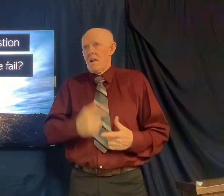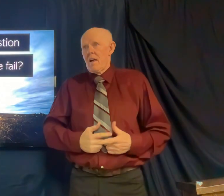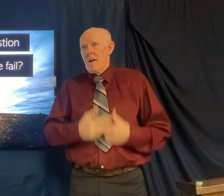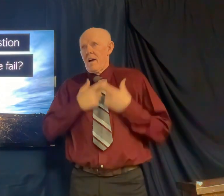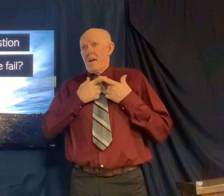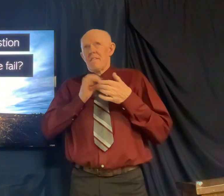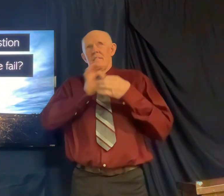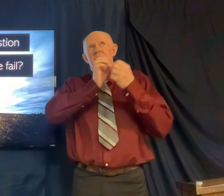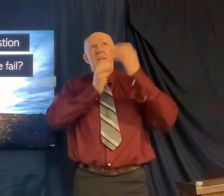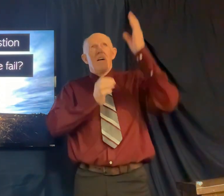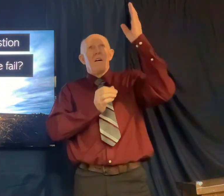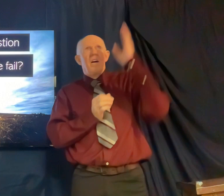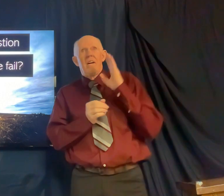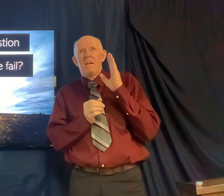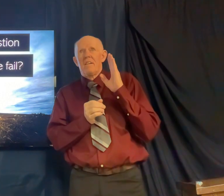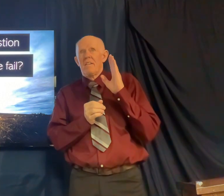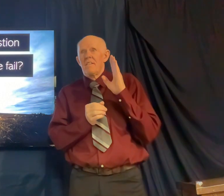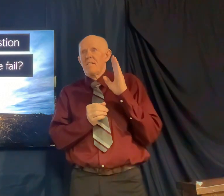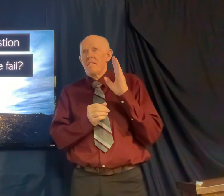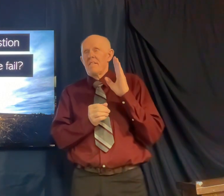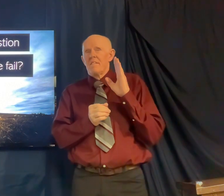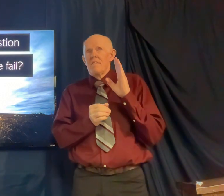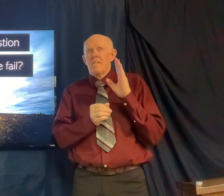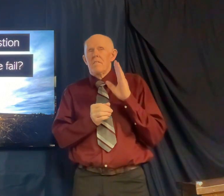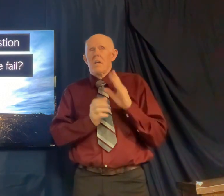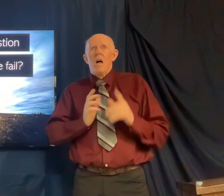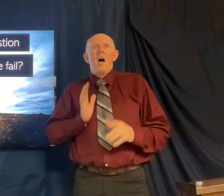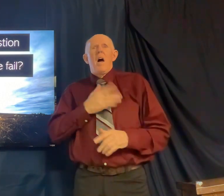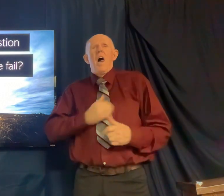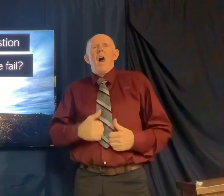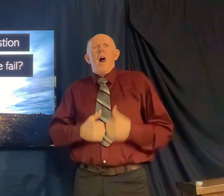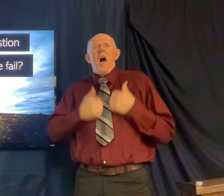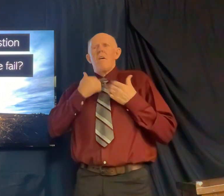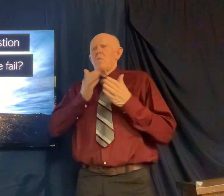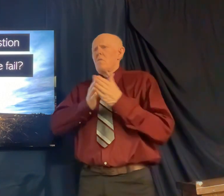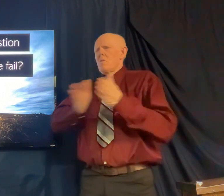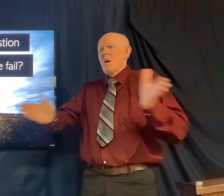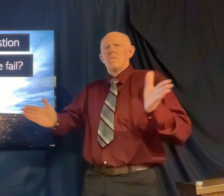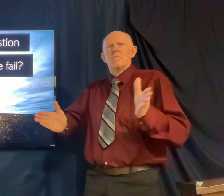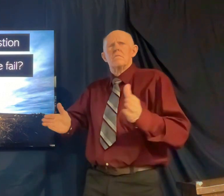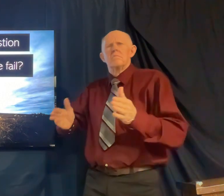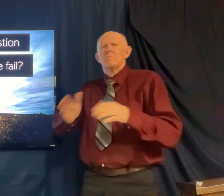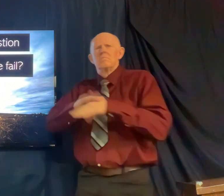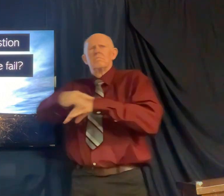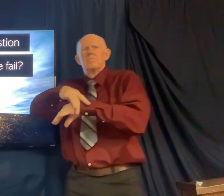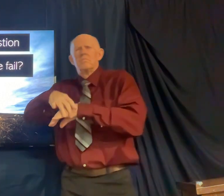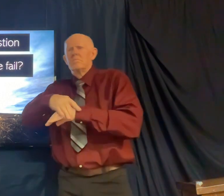does our spiritual life fail? Our life to God, our living.